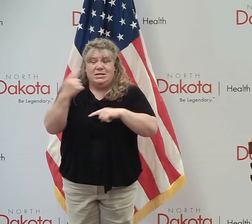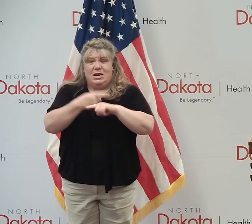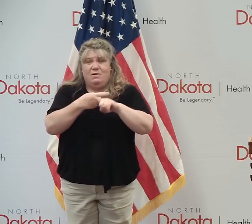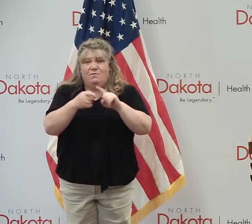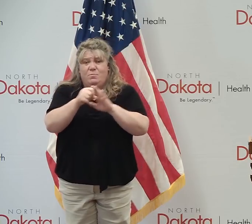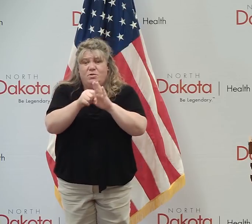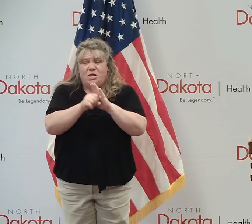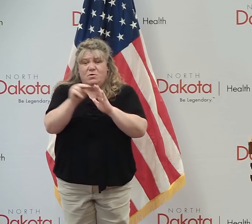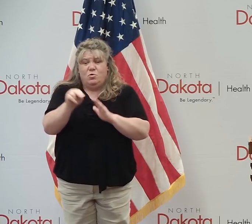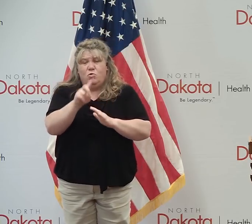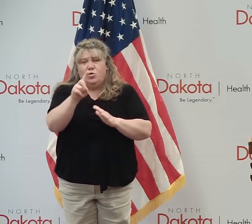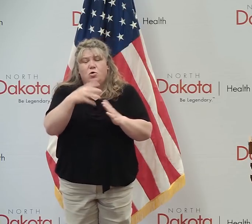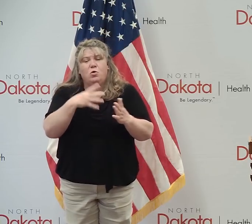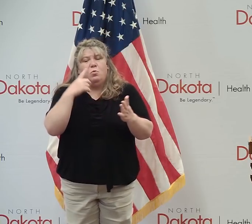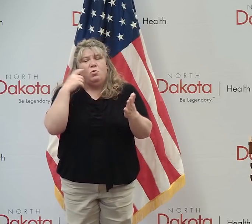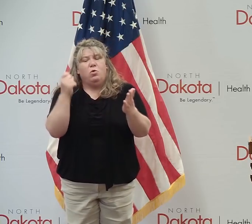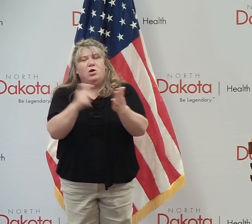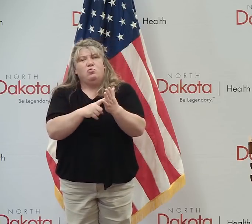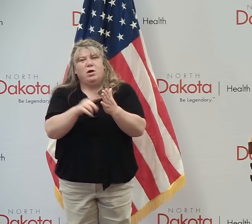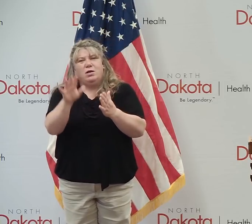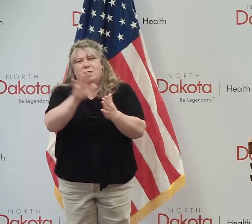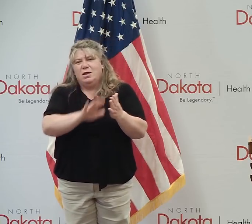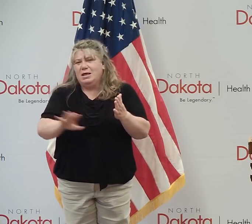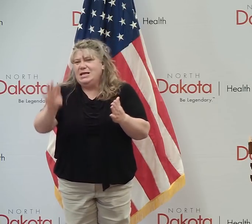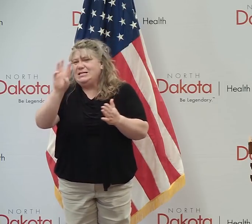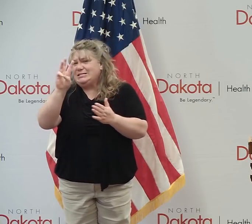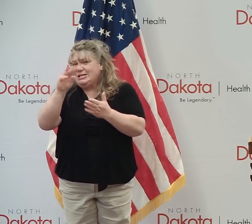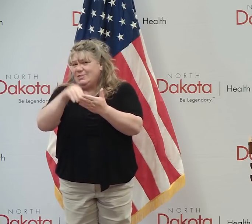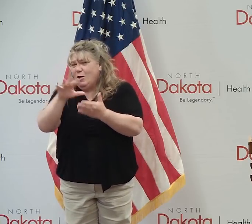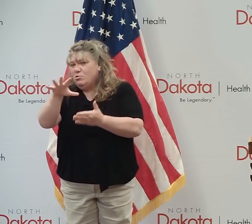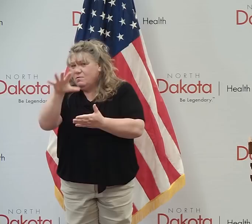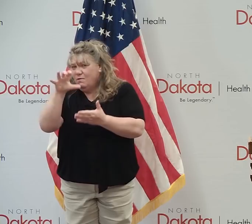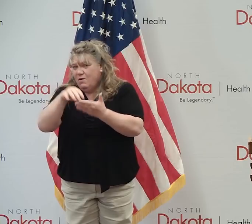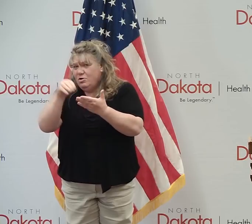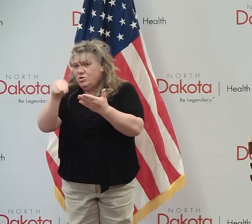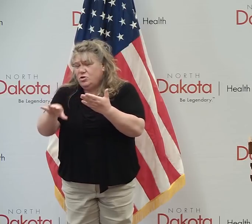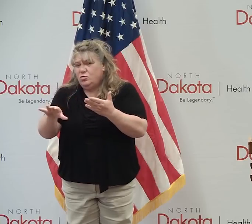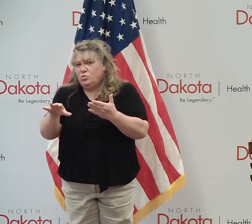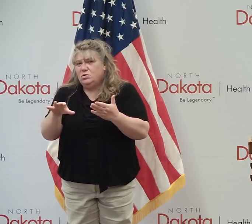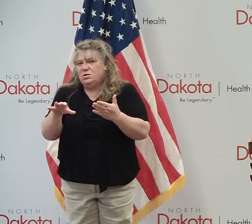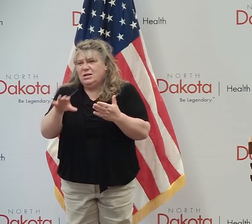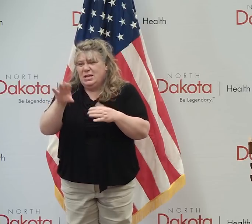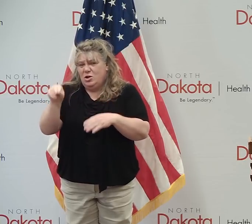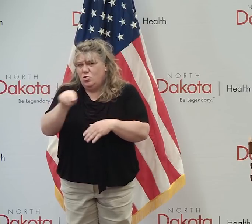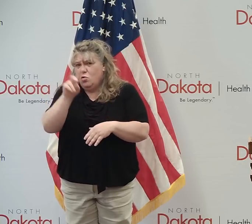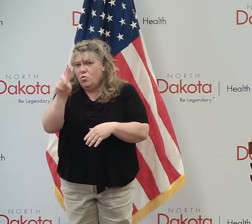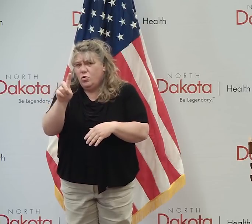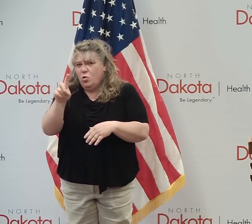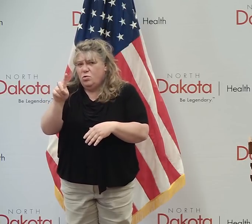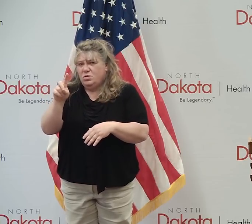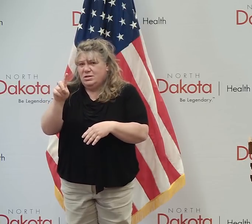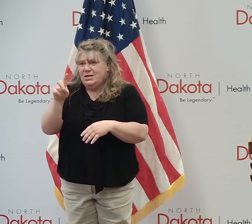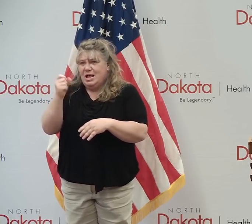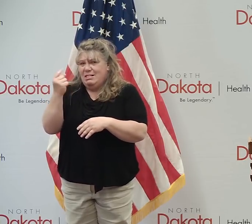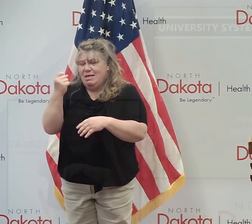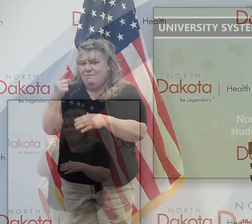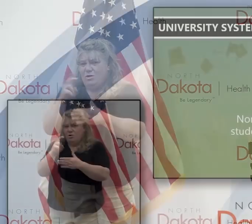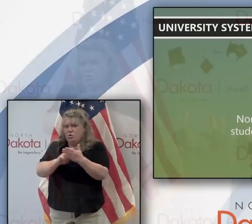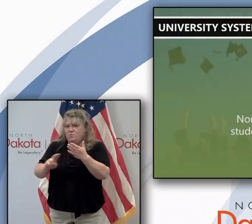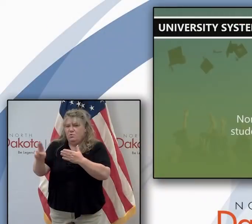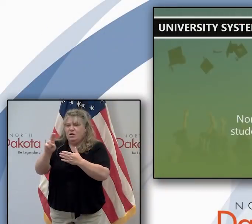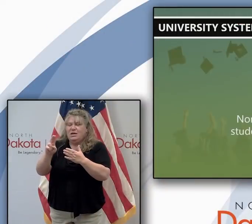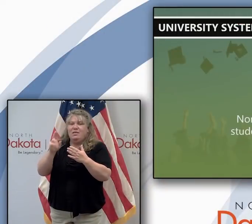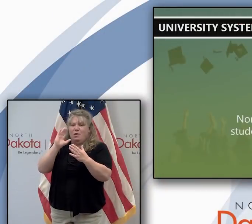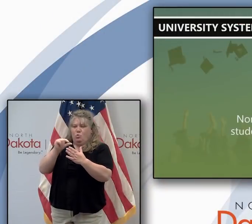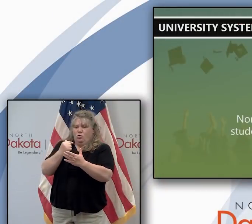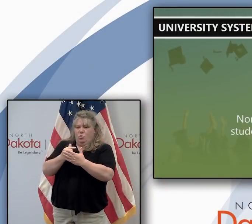North Dakota, we'd like to recognize the approximate 6,500 students across the North Dakota university system completing their degrees